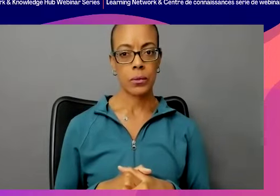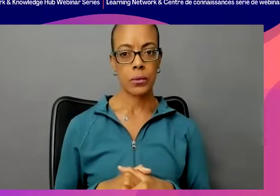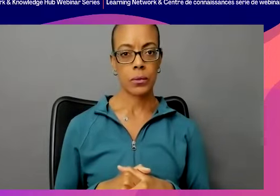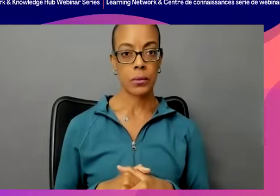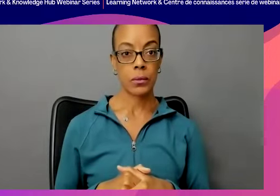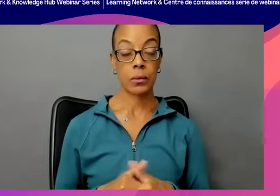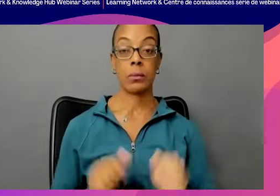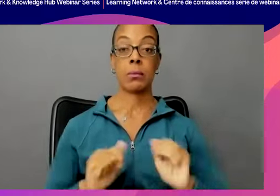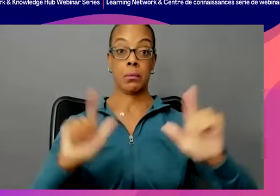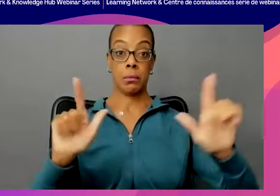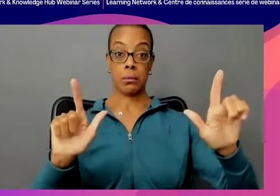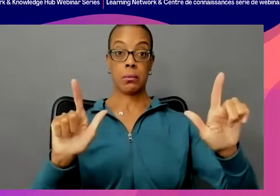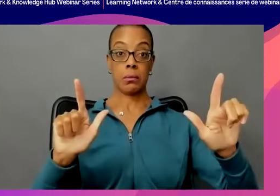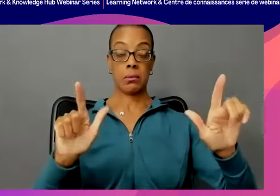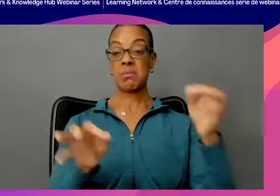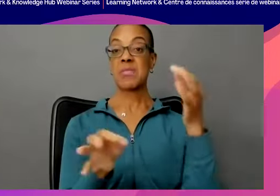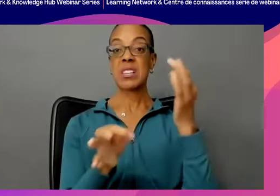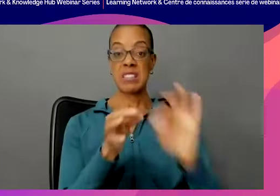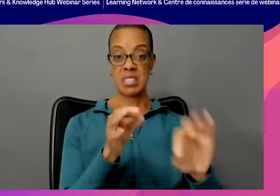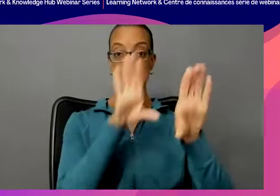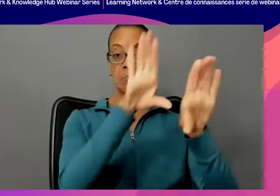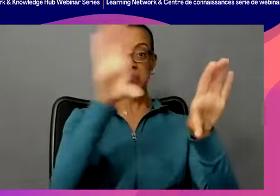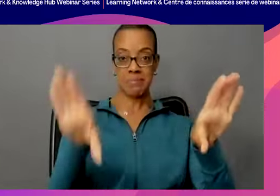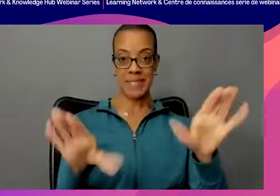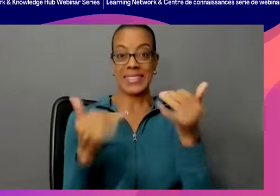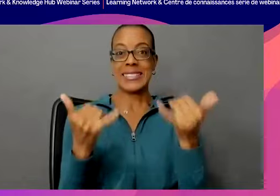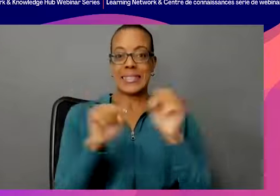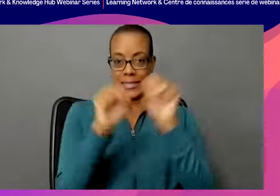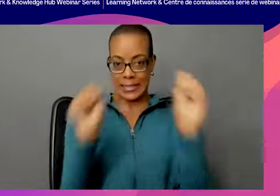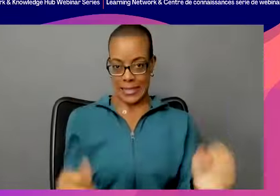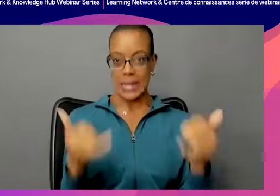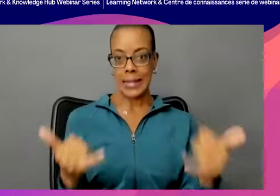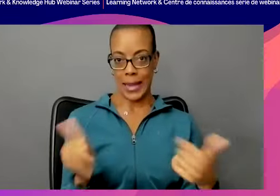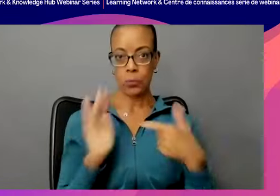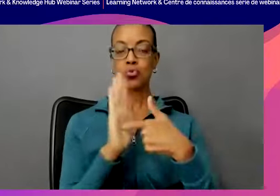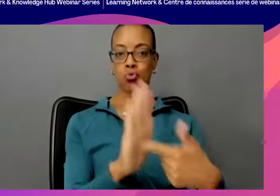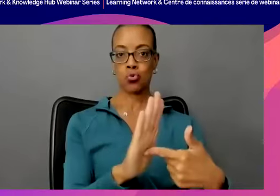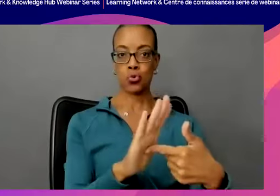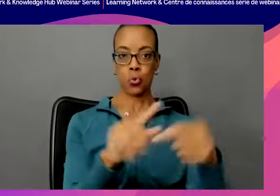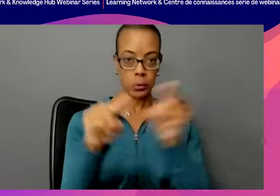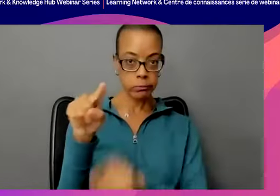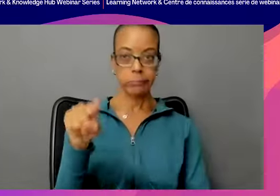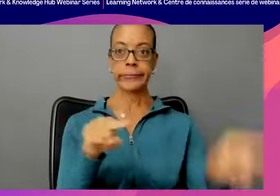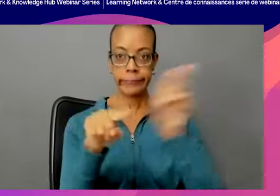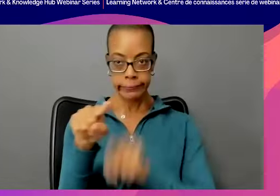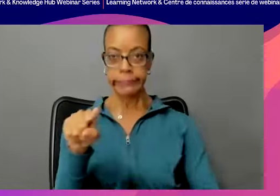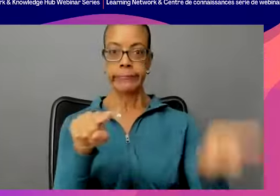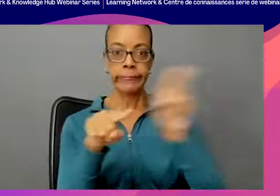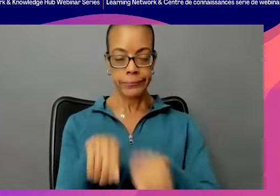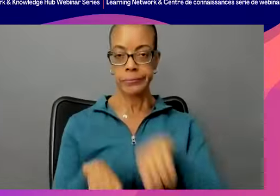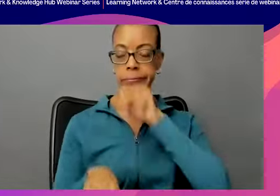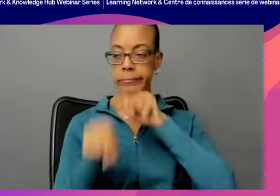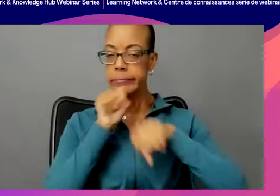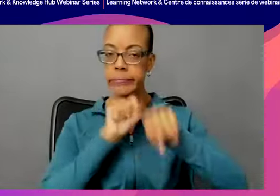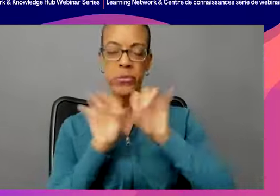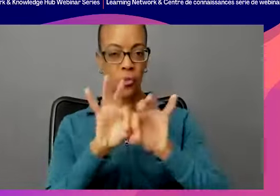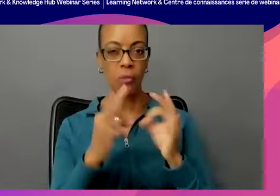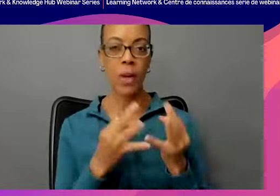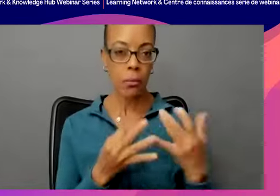On this slide, there's a simplified diagram of the current system to clearly illustrate the cycle families are put through and how what we currently